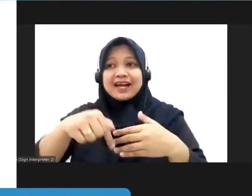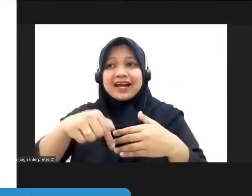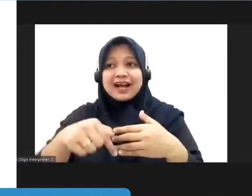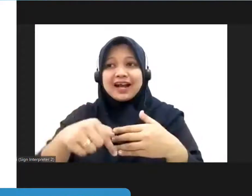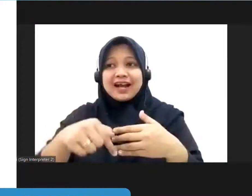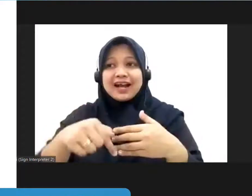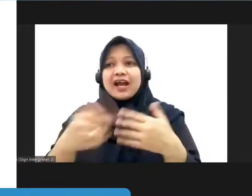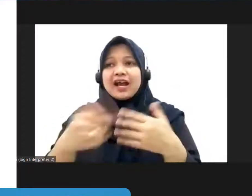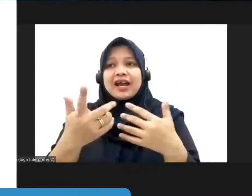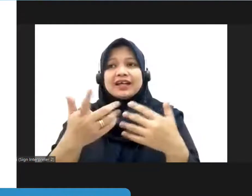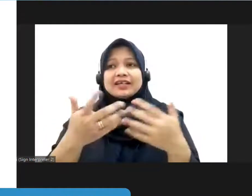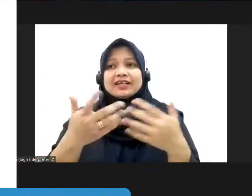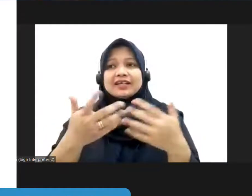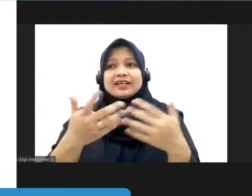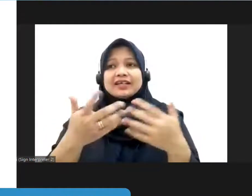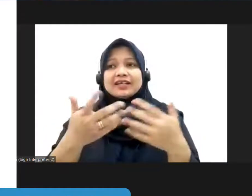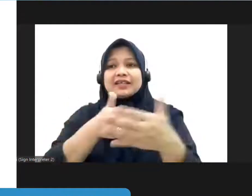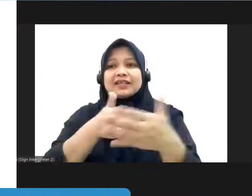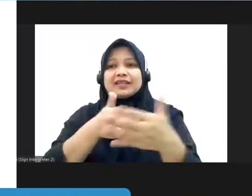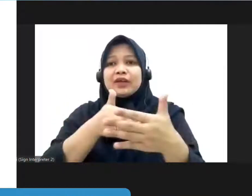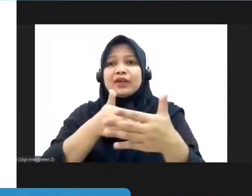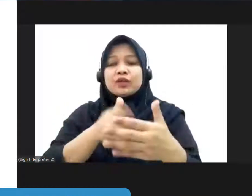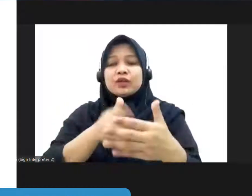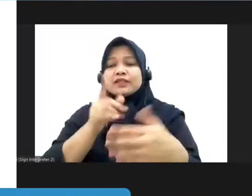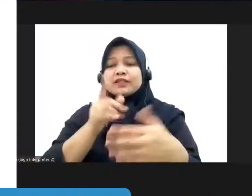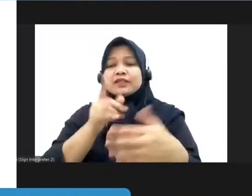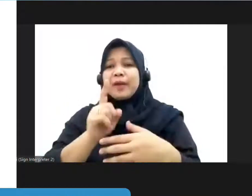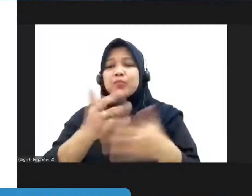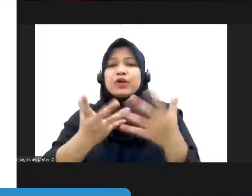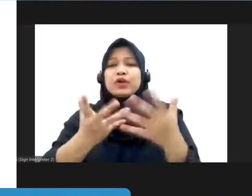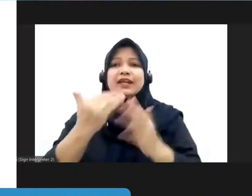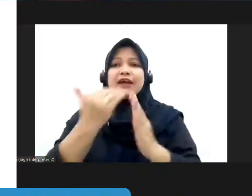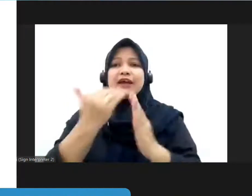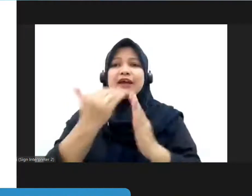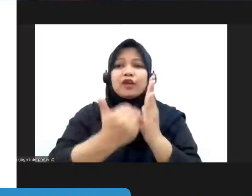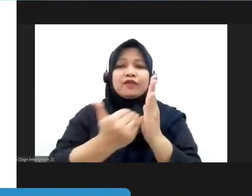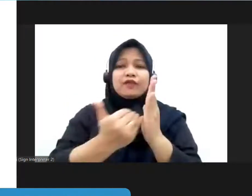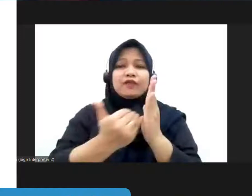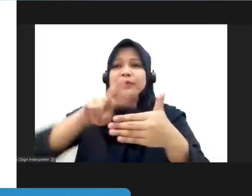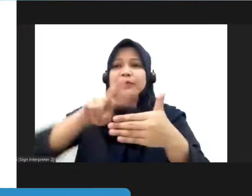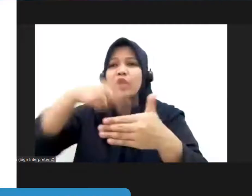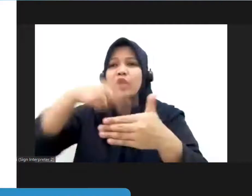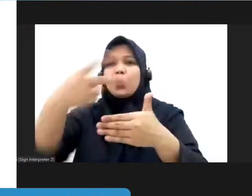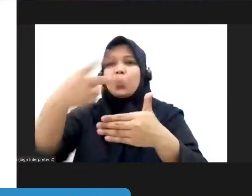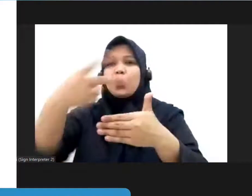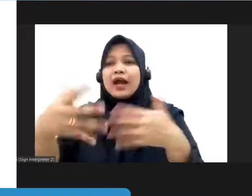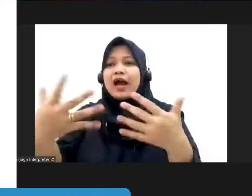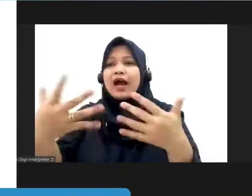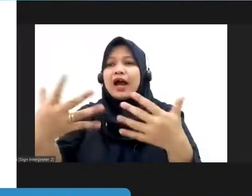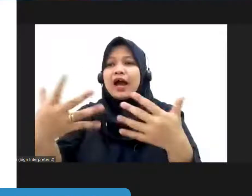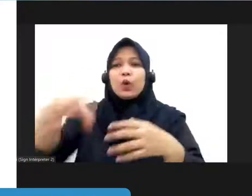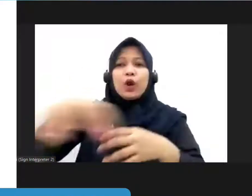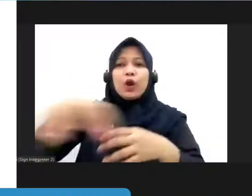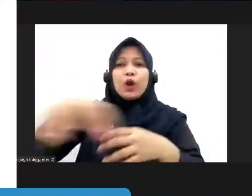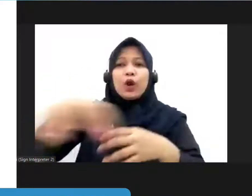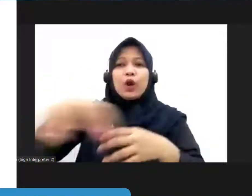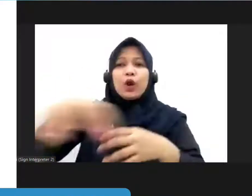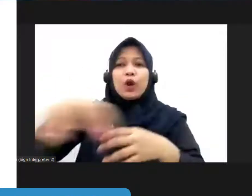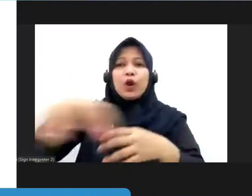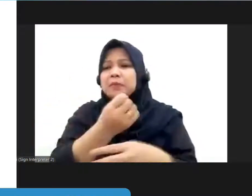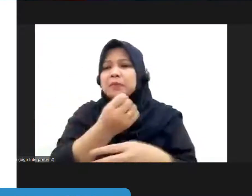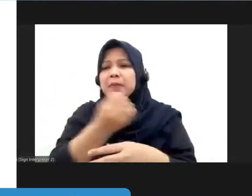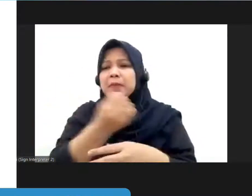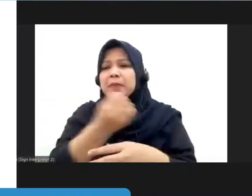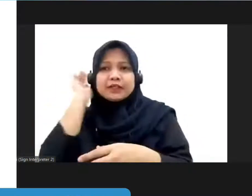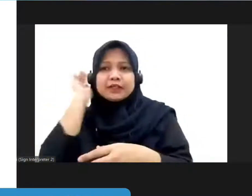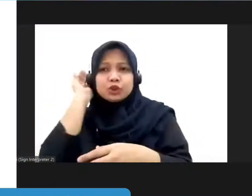to various external factors, be it lockdown or the other issues. And what we